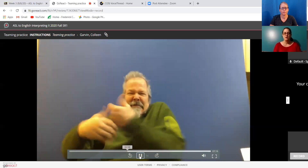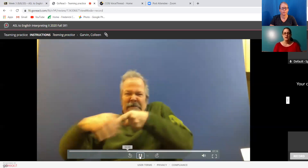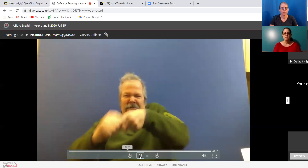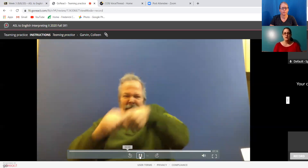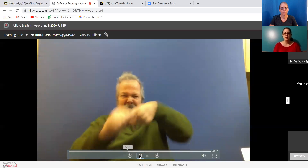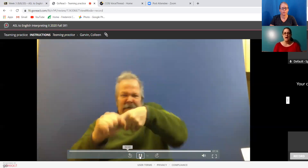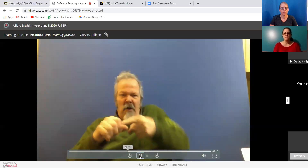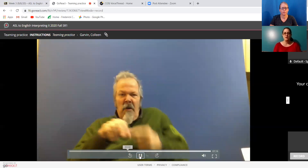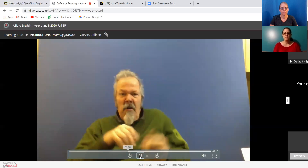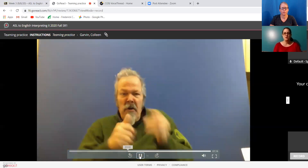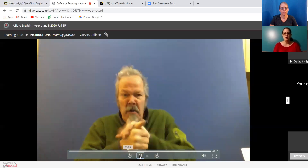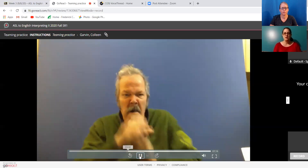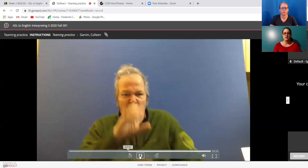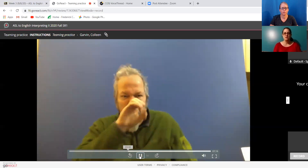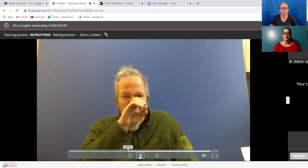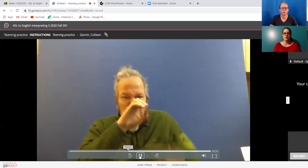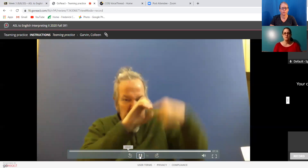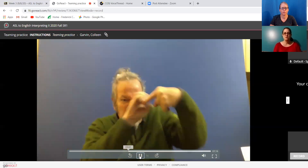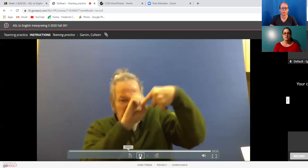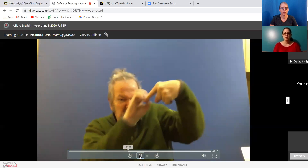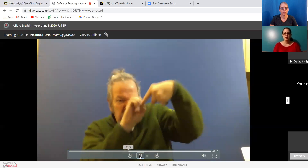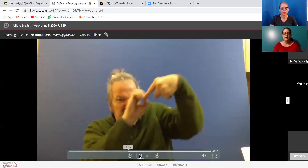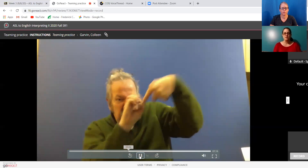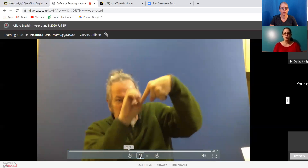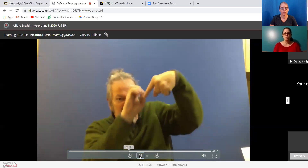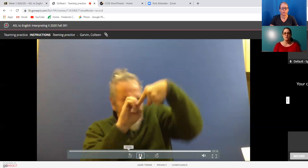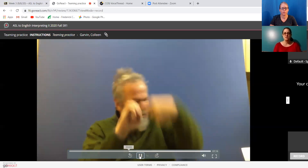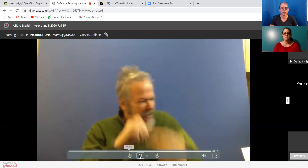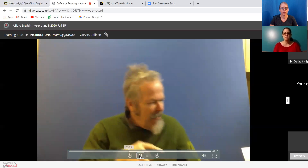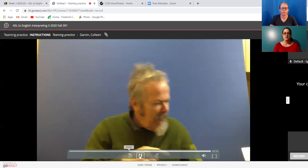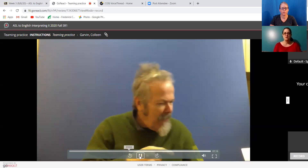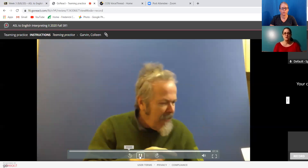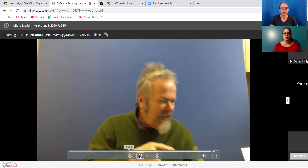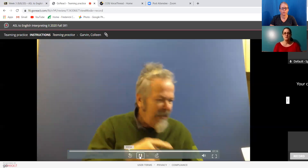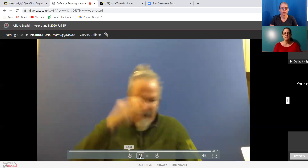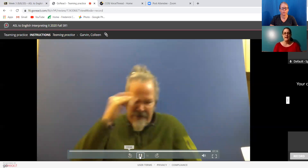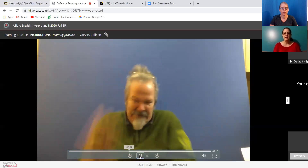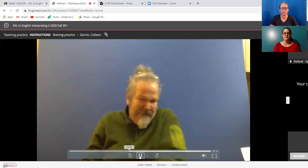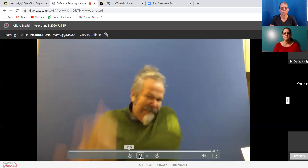help, so he gathered up the dog in his arms, and the turtle was still stuck